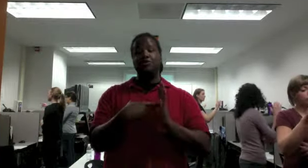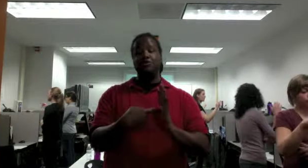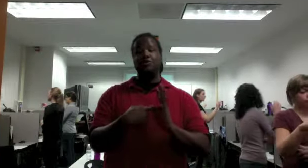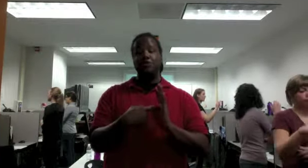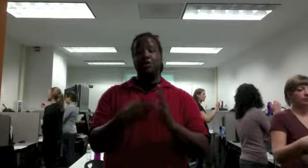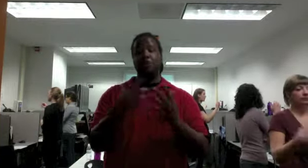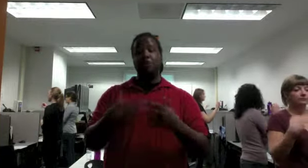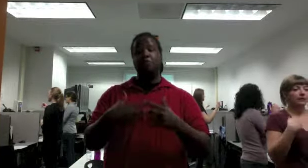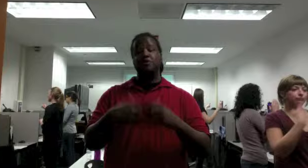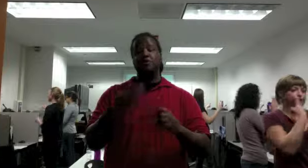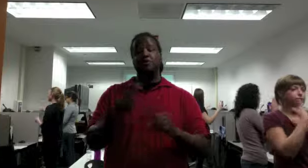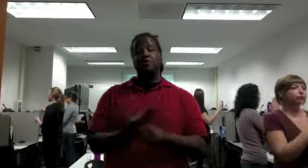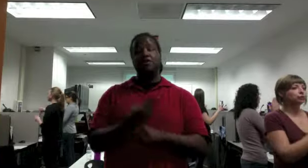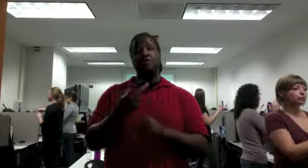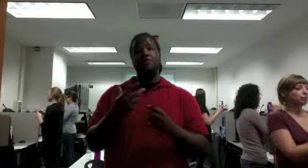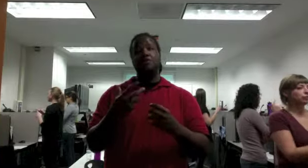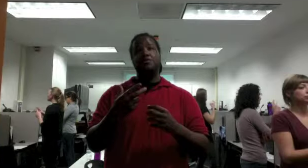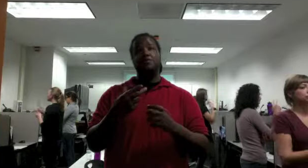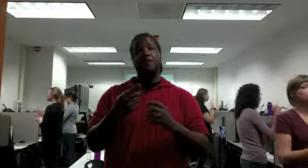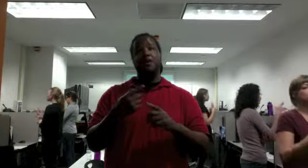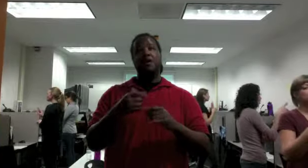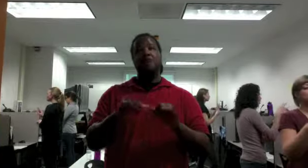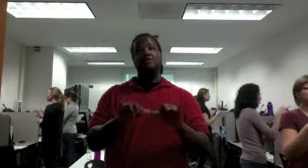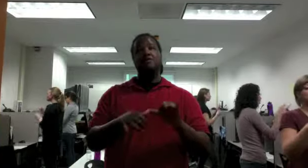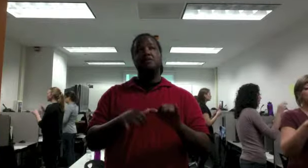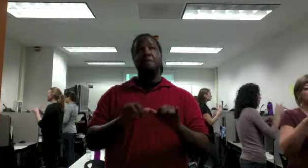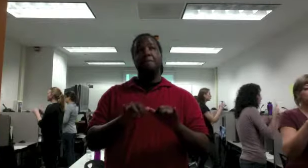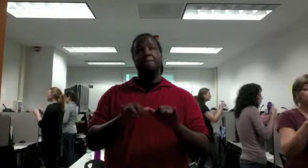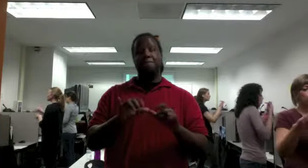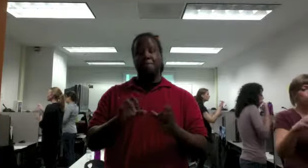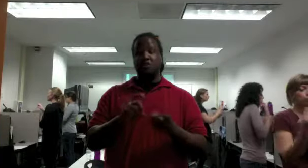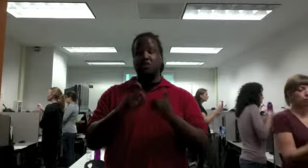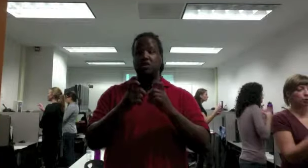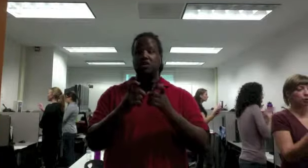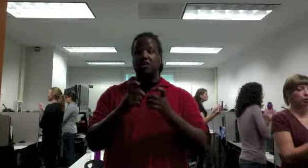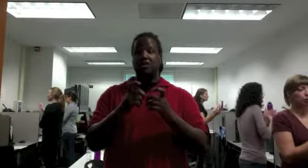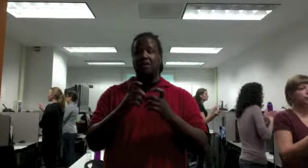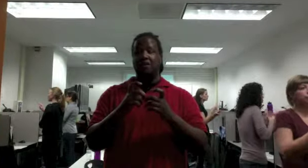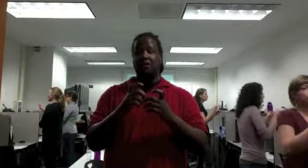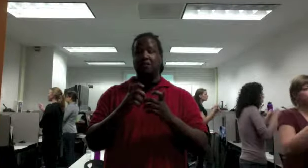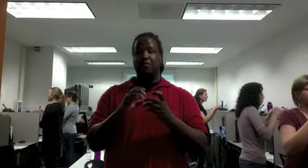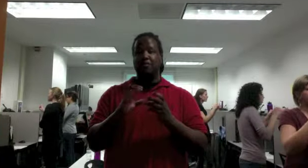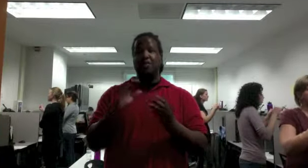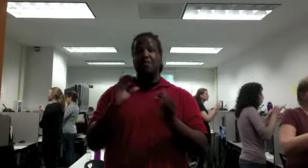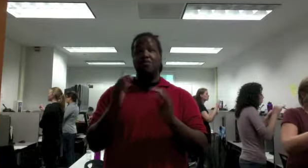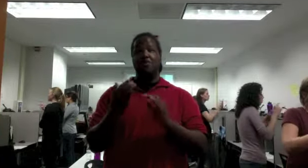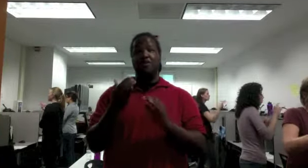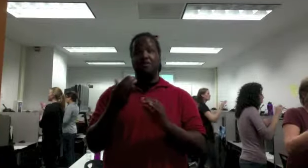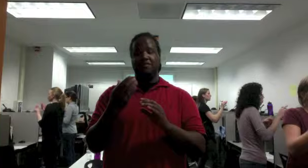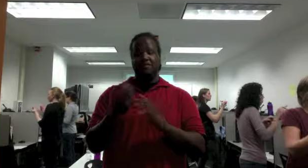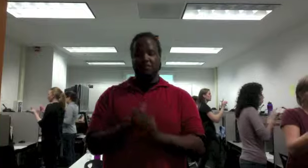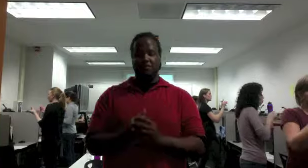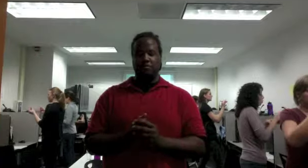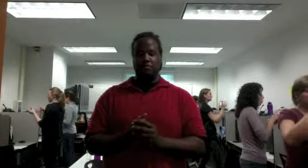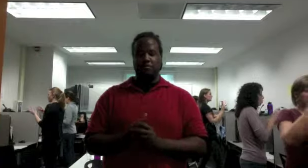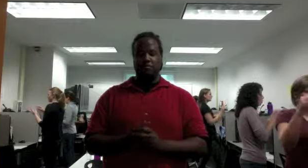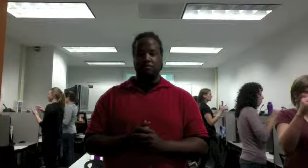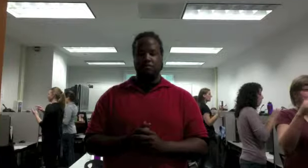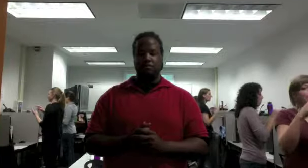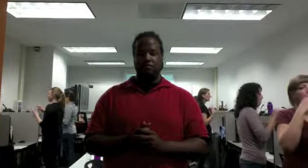There you go. Psychrometer. That's what I just showed you. Tool used to measure relative humidity, and it's composed of a